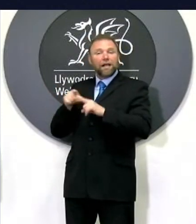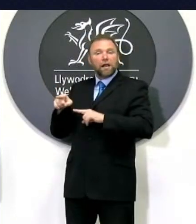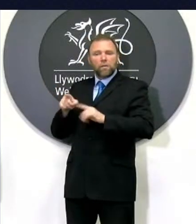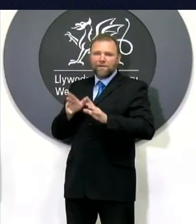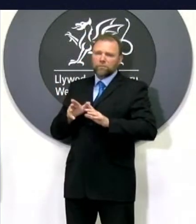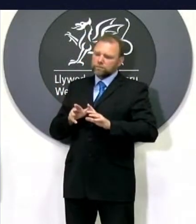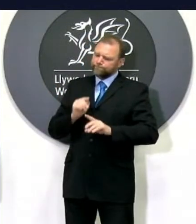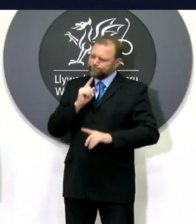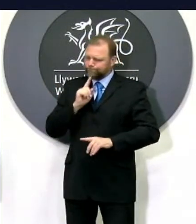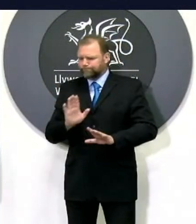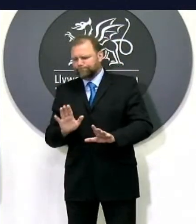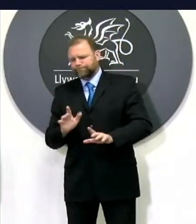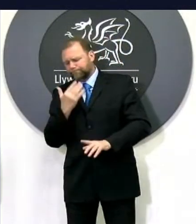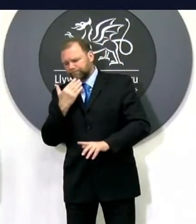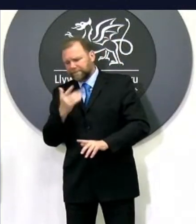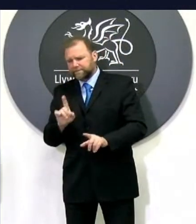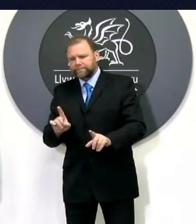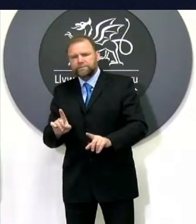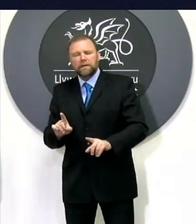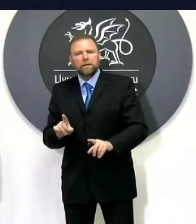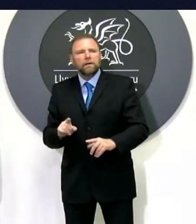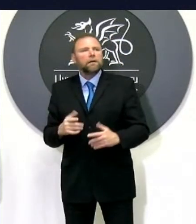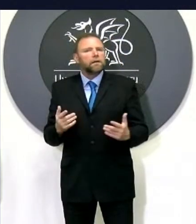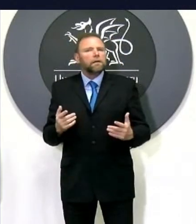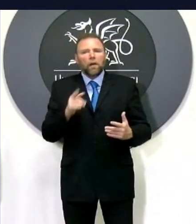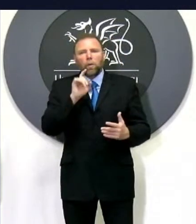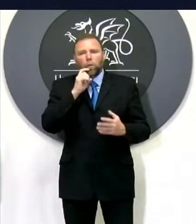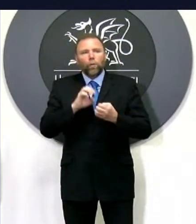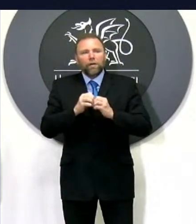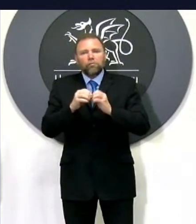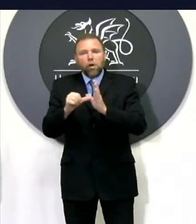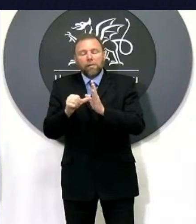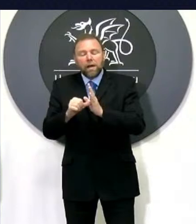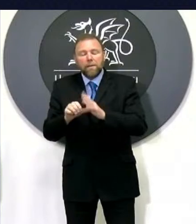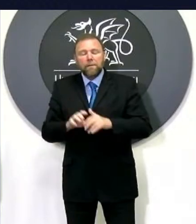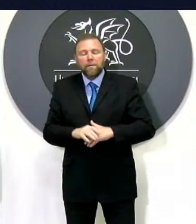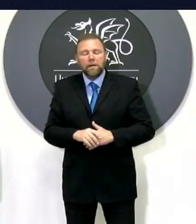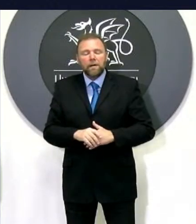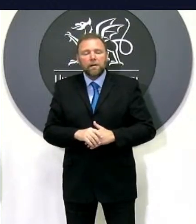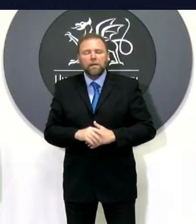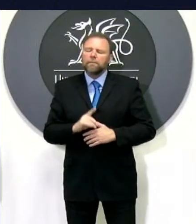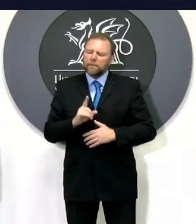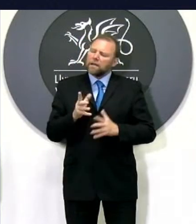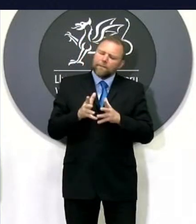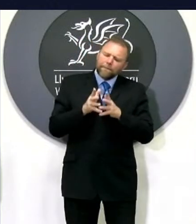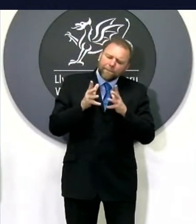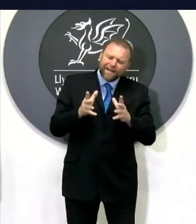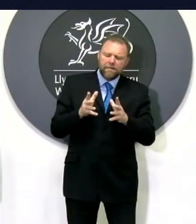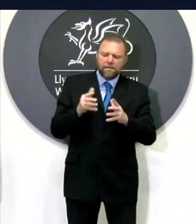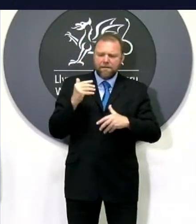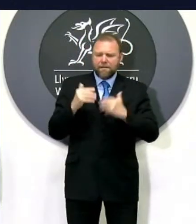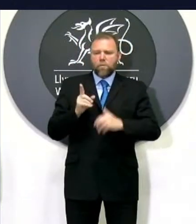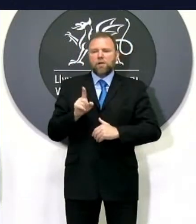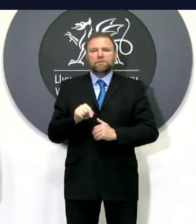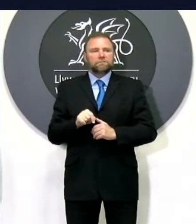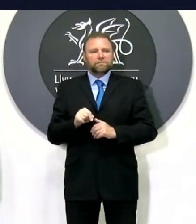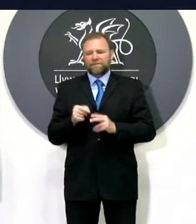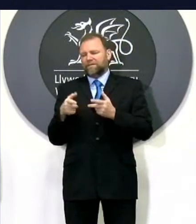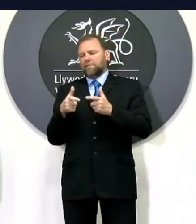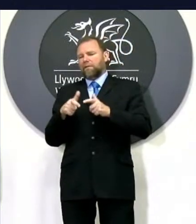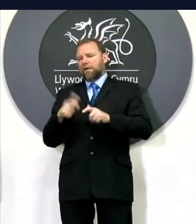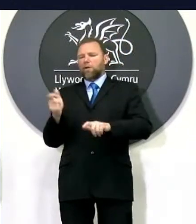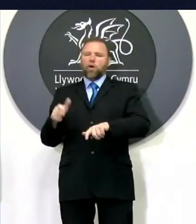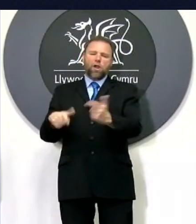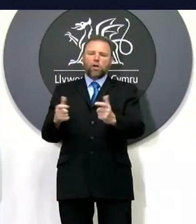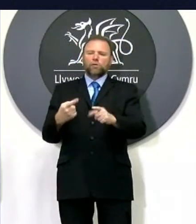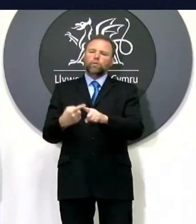in our communities, because that will cause problems. But the bigger harm will come if we unlock too quickly here in Wales.